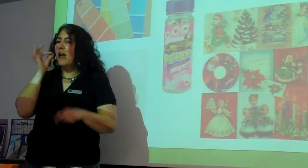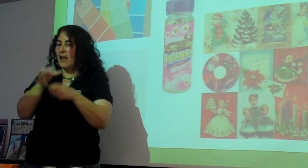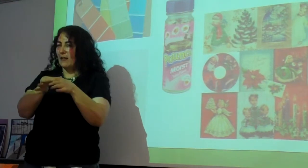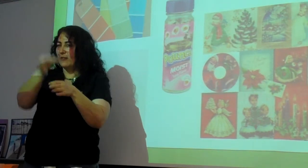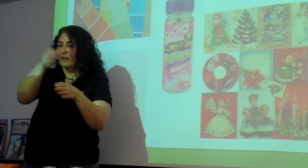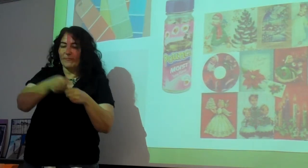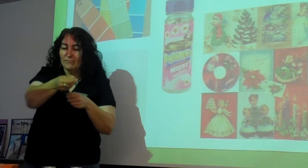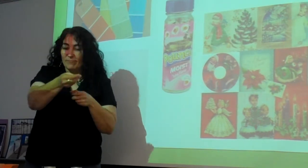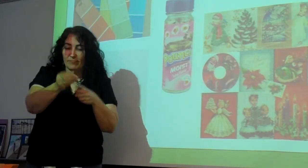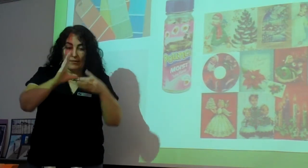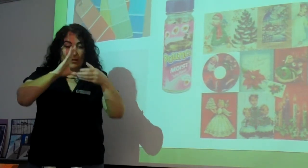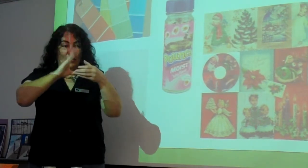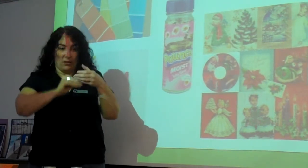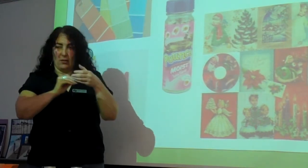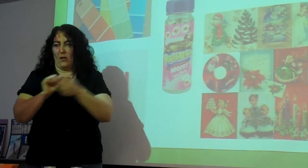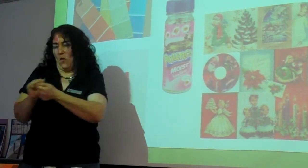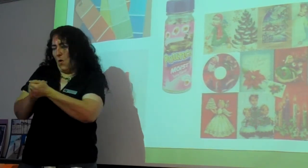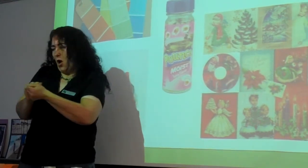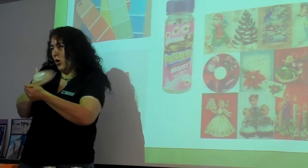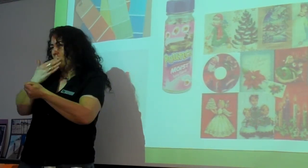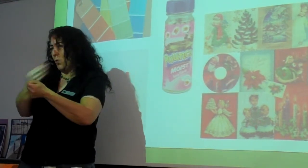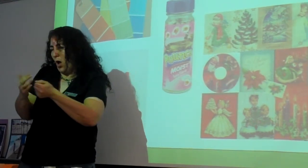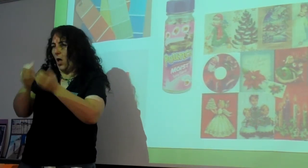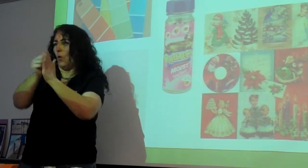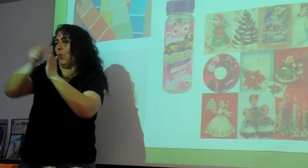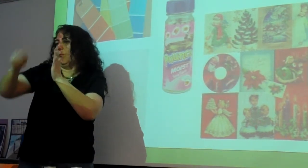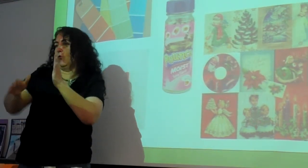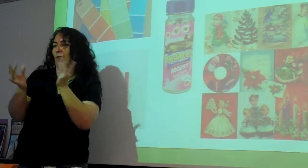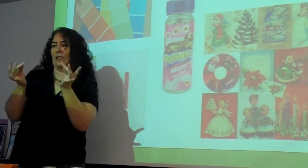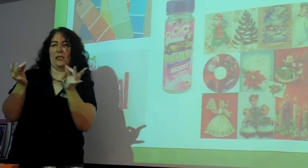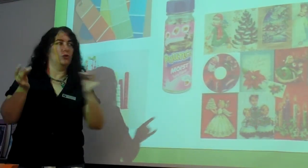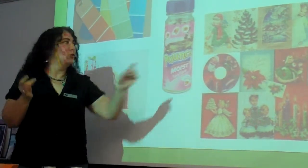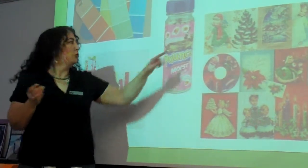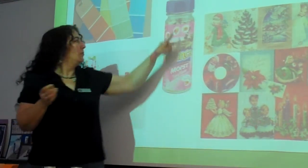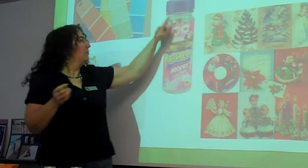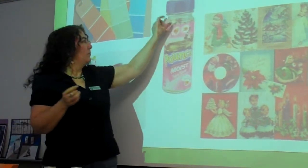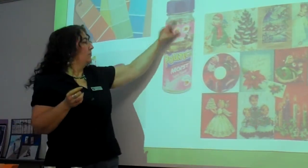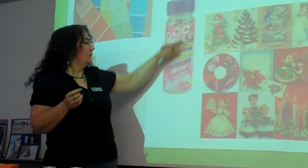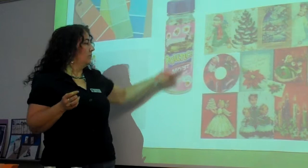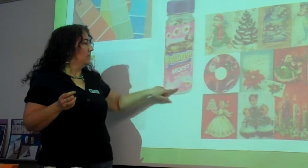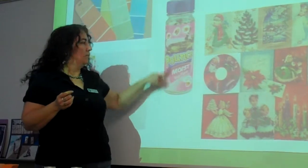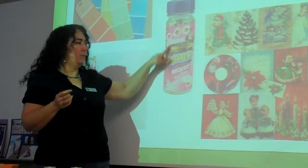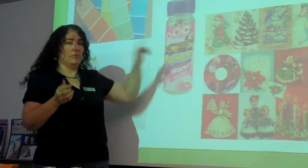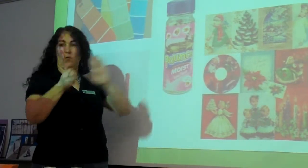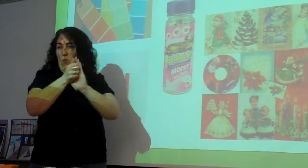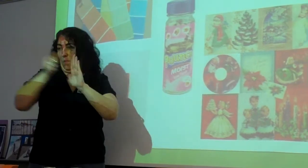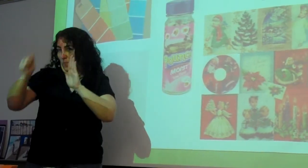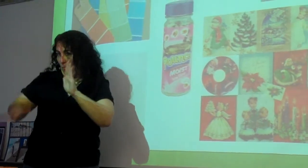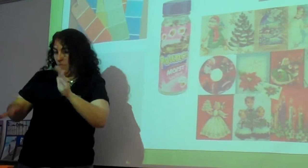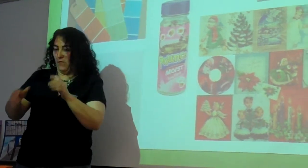And you know, for cat treats, once this is empty, wash it out well. Can you fill it up with